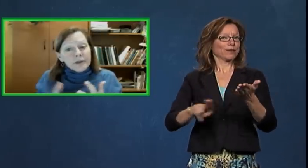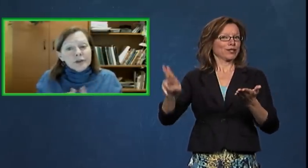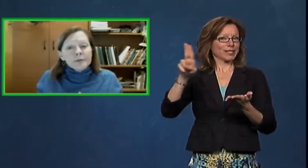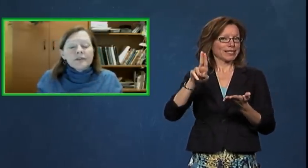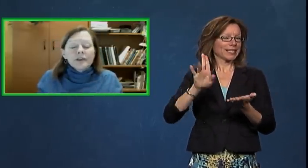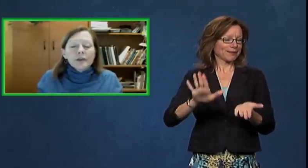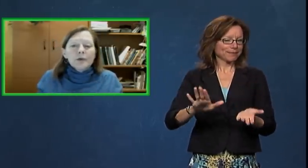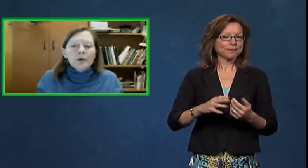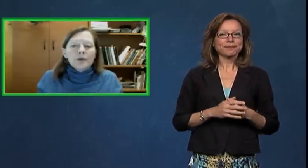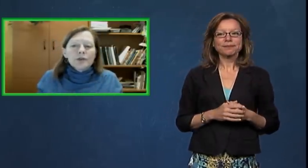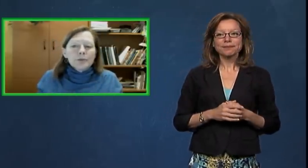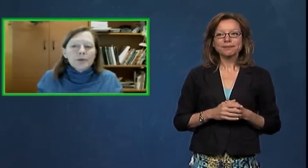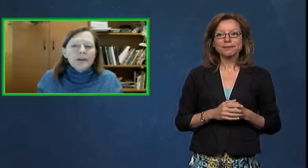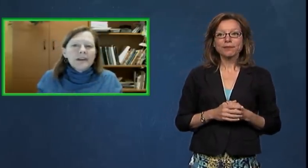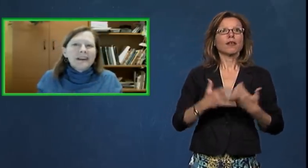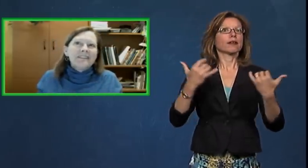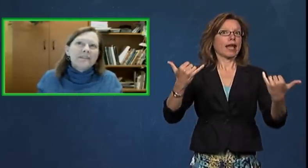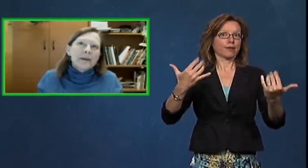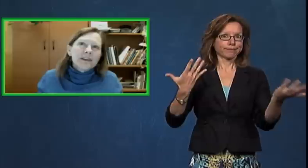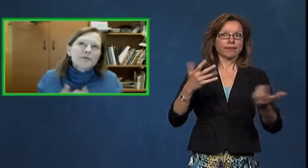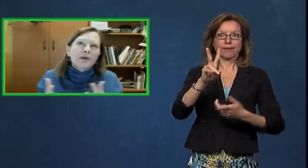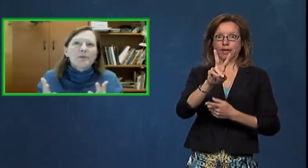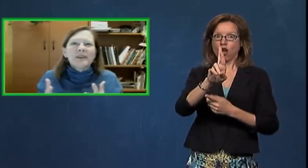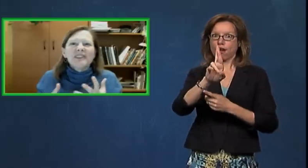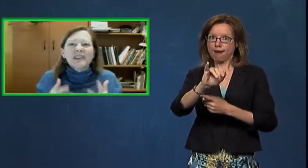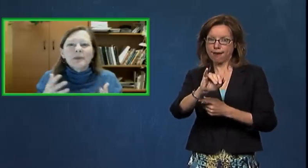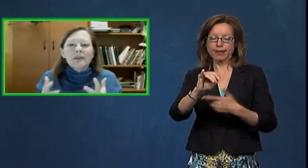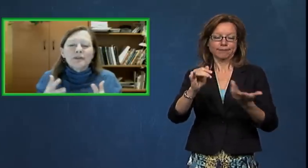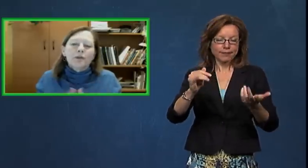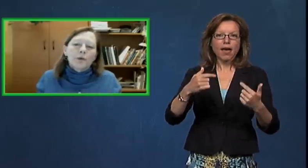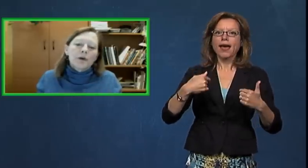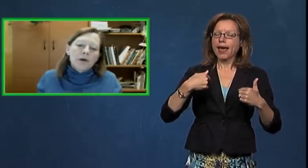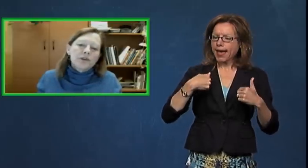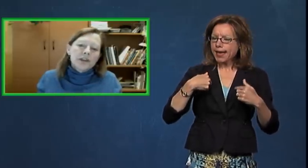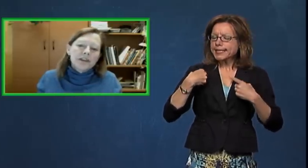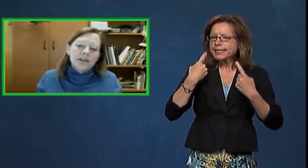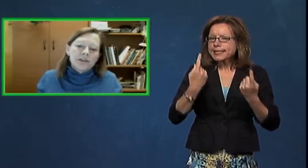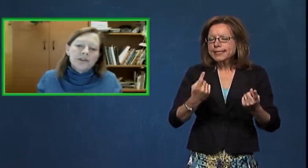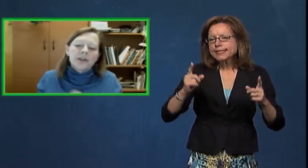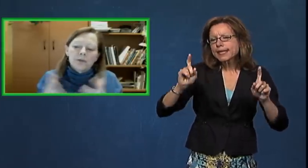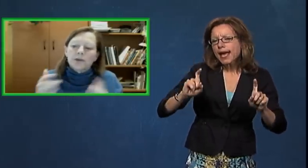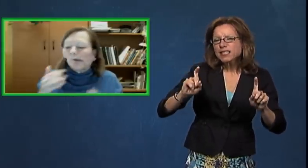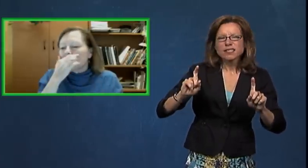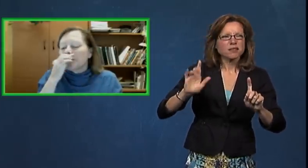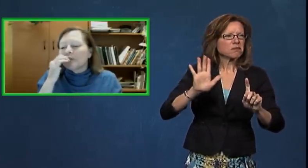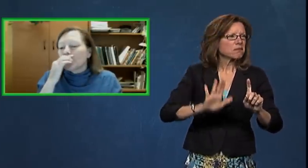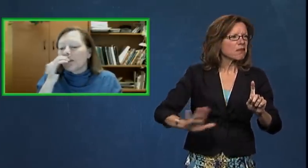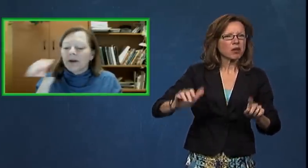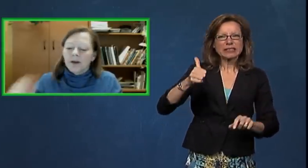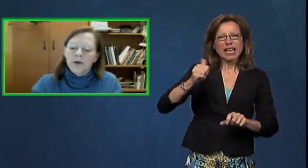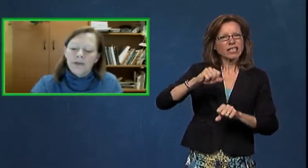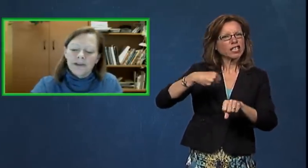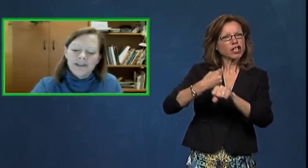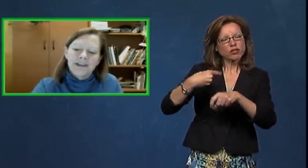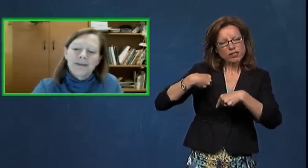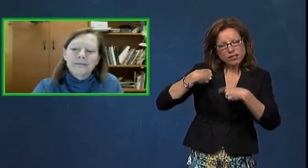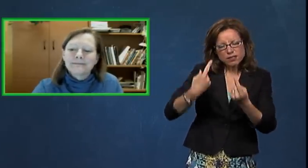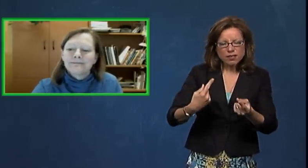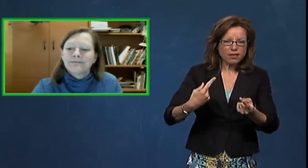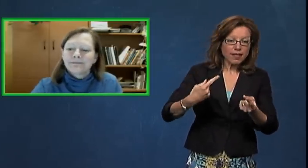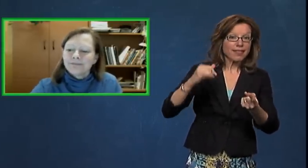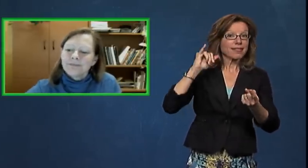Now, in terms of video remote interpreting, I've been experimenting with it for about 10 years, and we'll talk a bit more about that